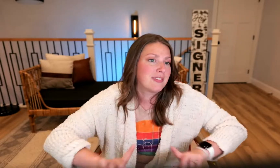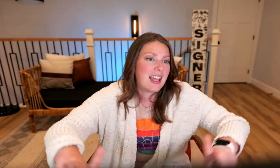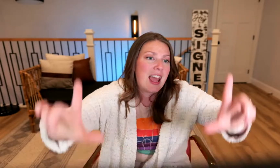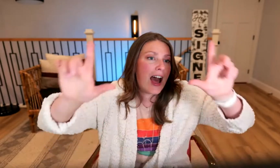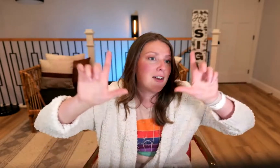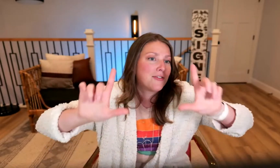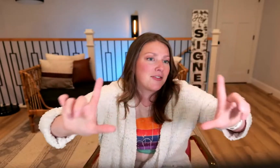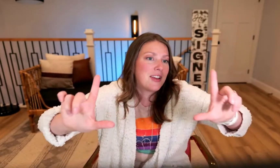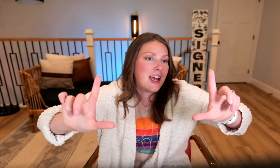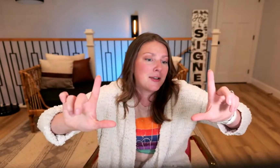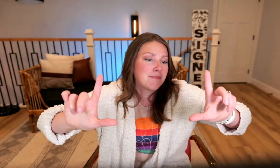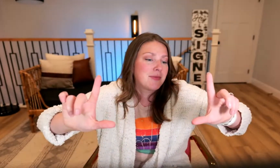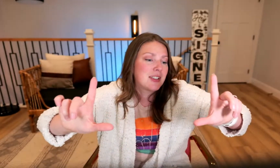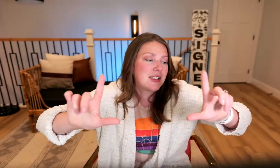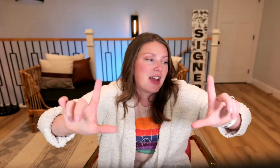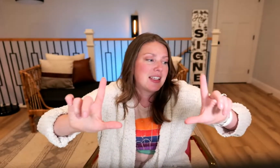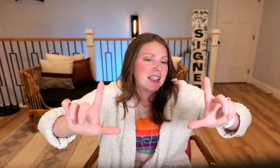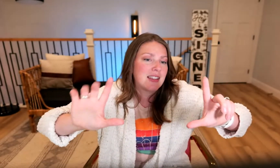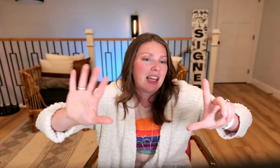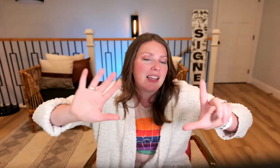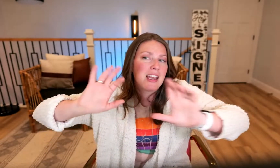they have devices, like